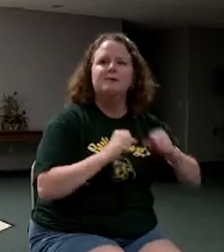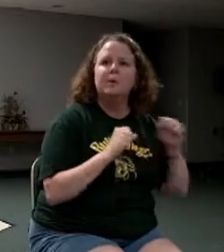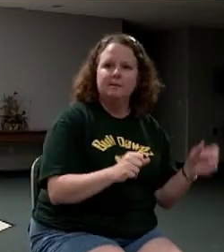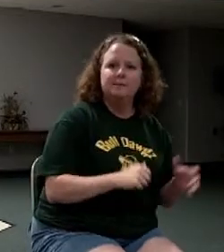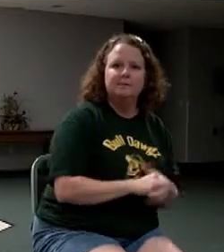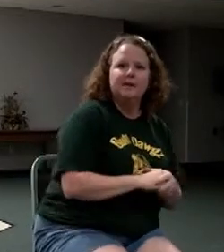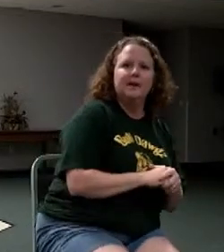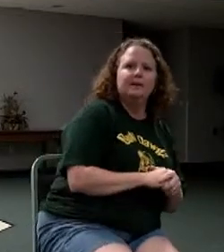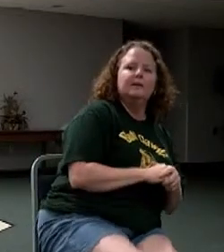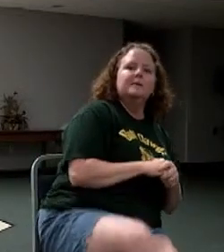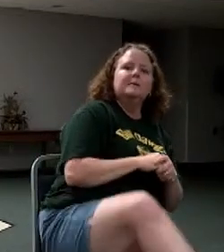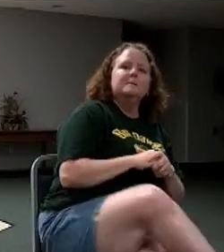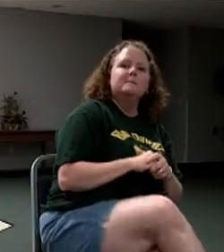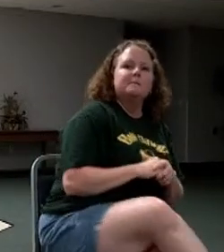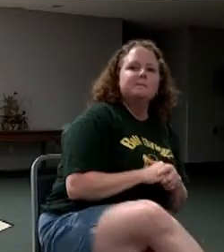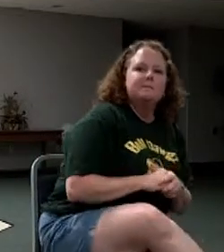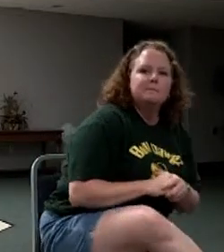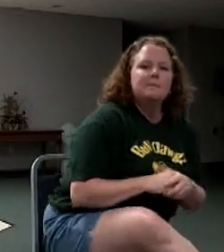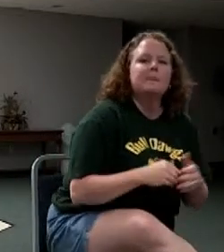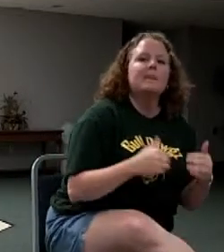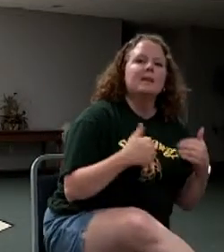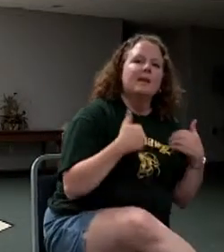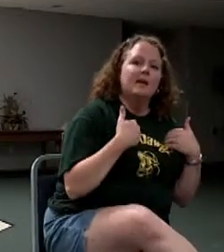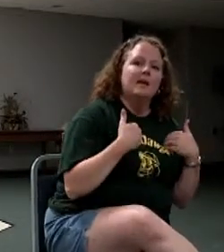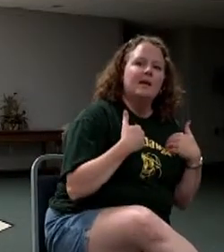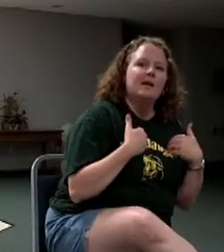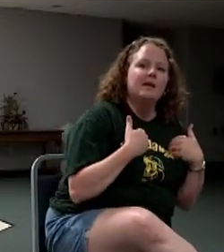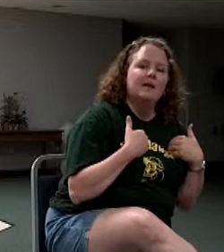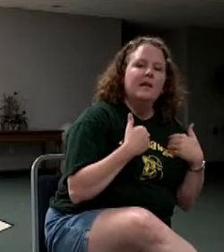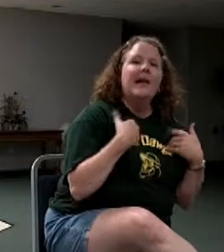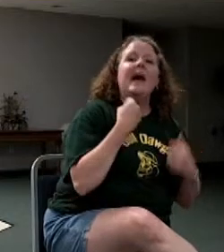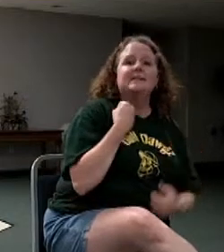doing it. Okay? This is have, but is it also has? Has.